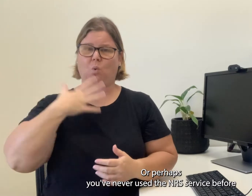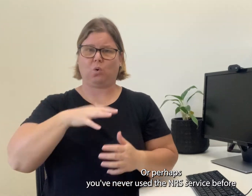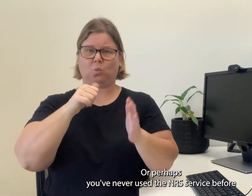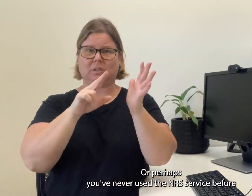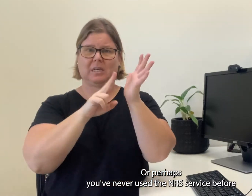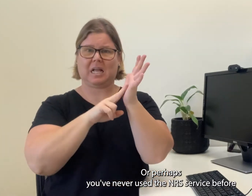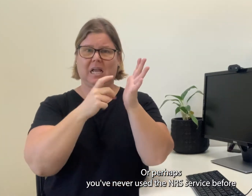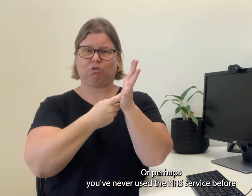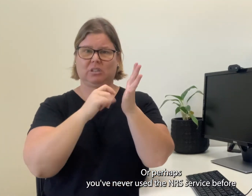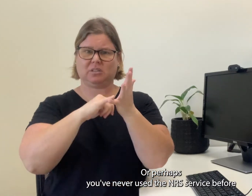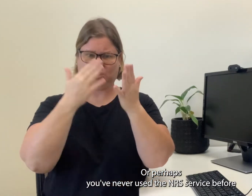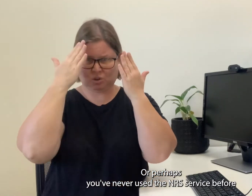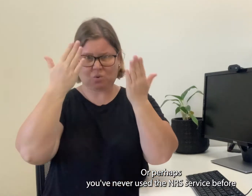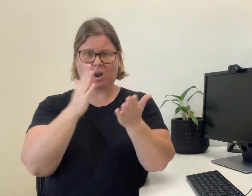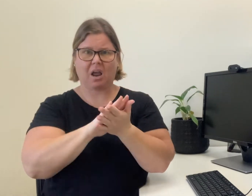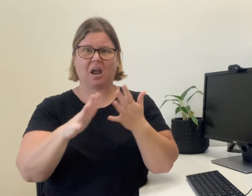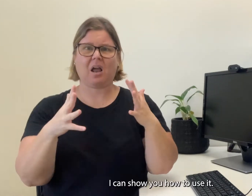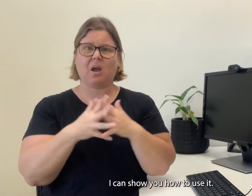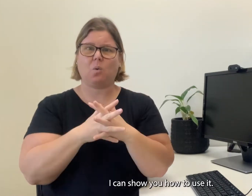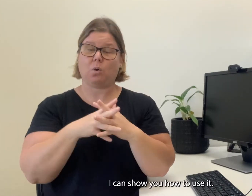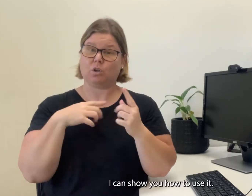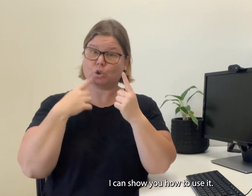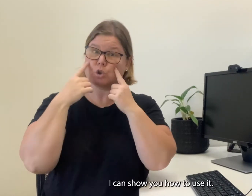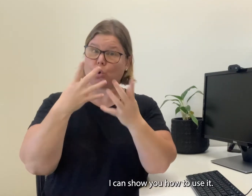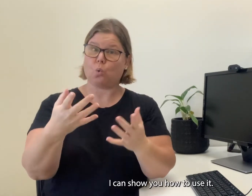used the NRS service before. I can show you how to use it.